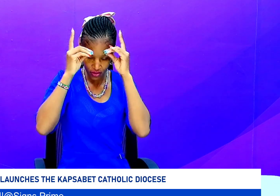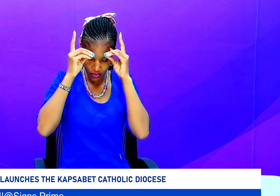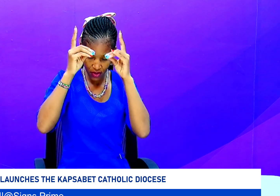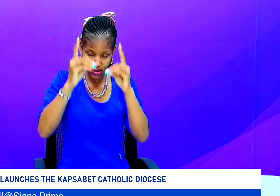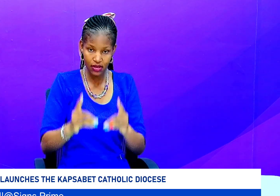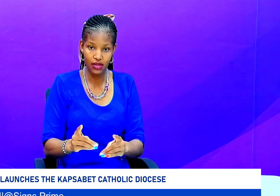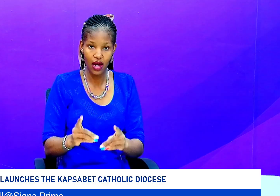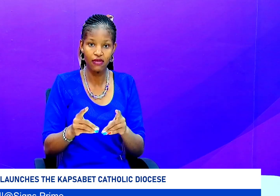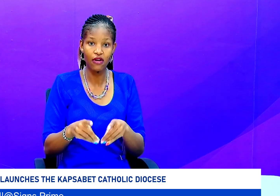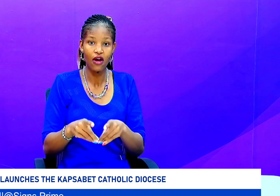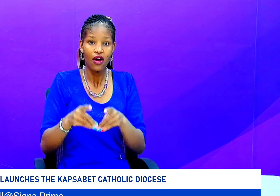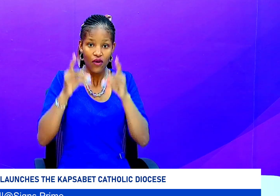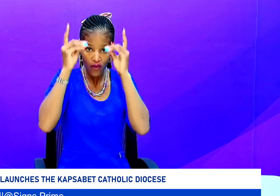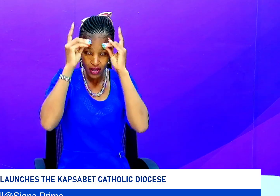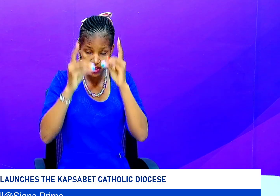Church.